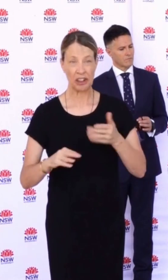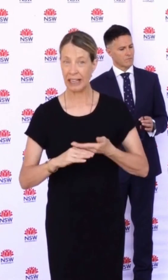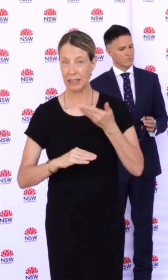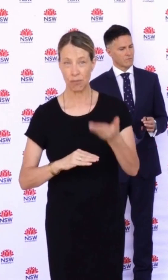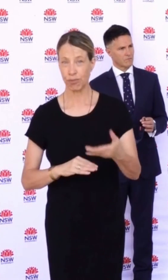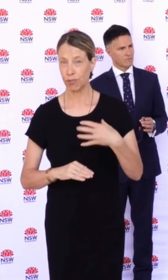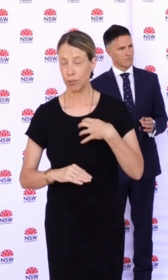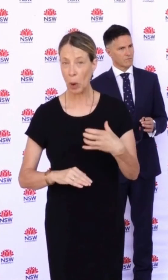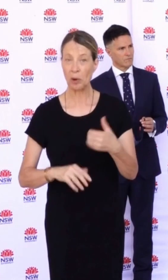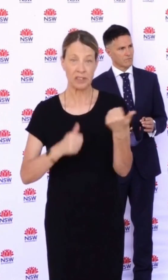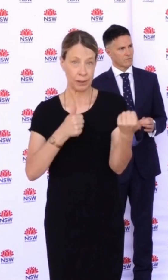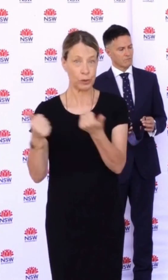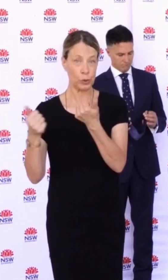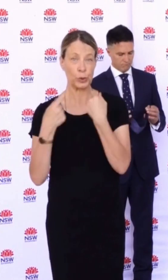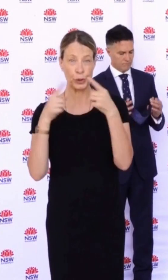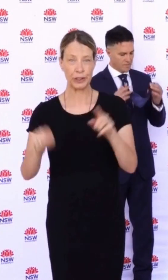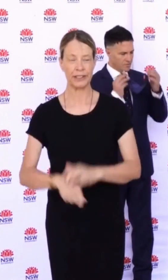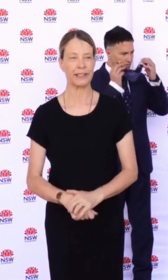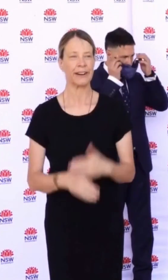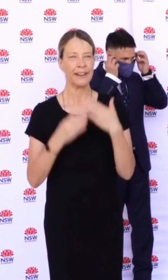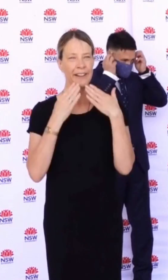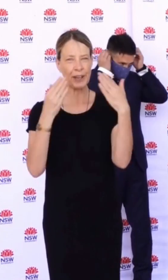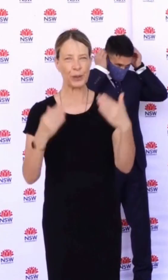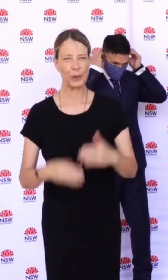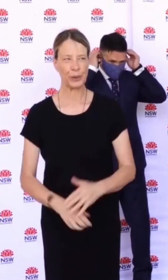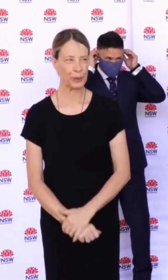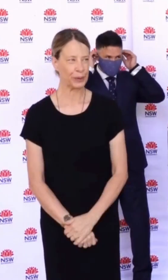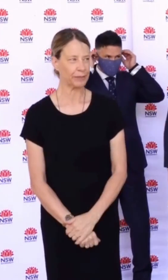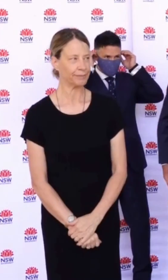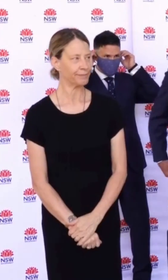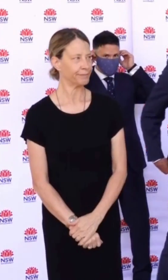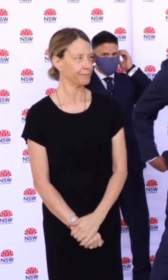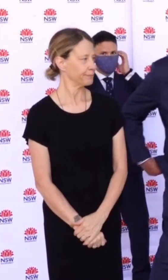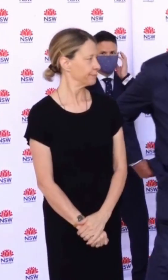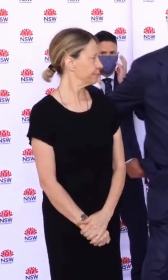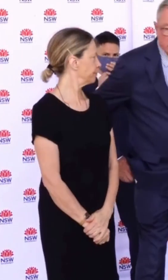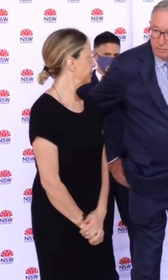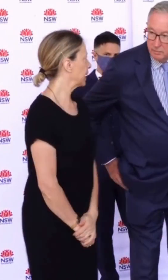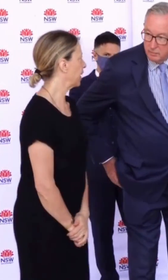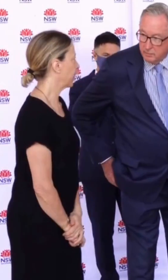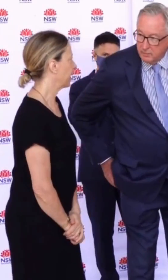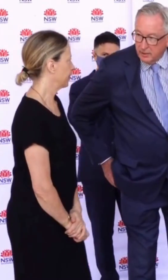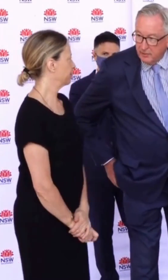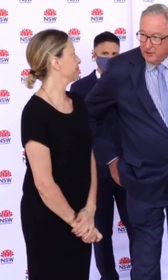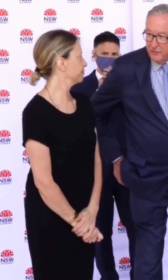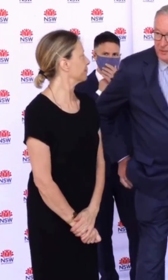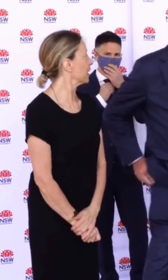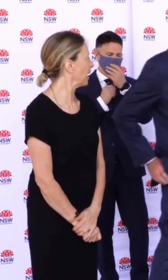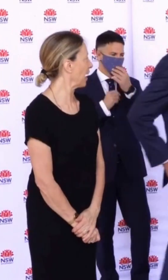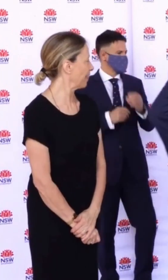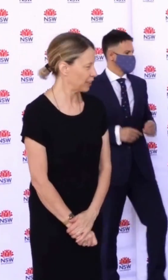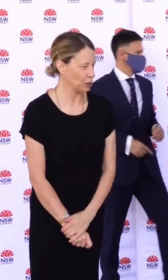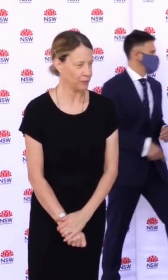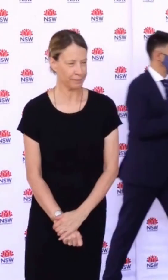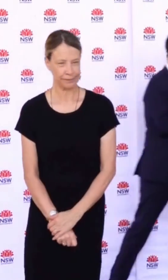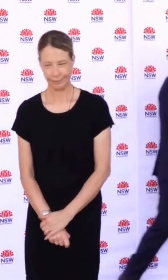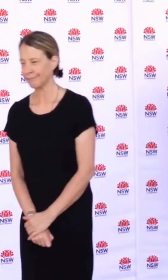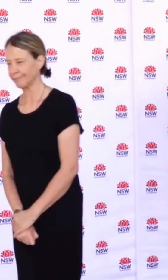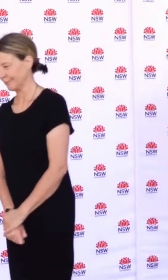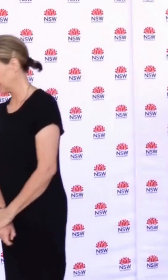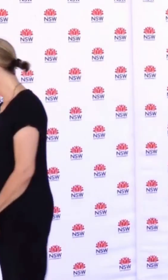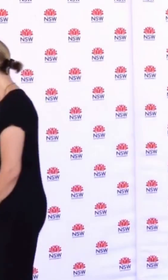commonalities with other cases and other contacts to look for links. The investigation's continuing, but so far we haven't found any solid link, but